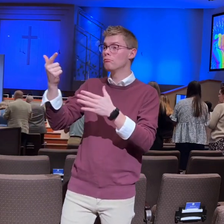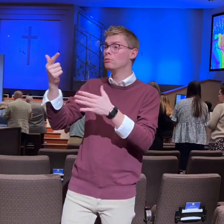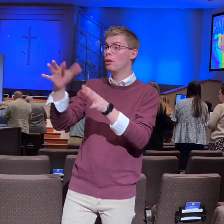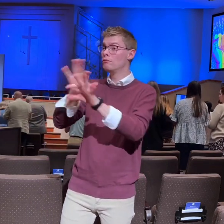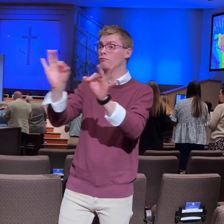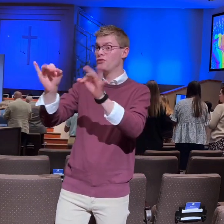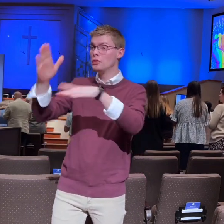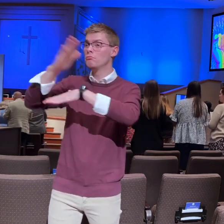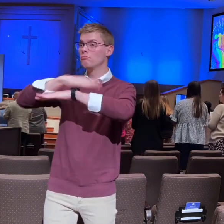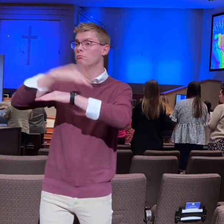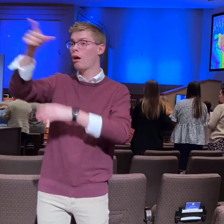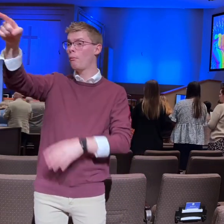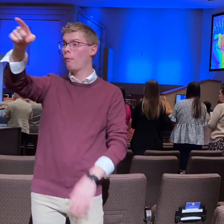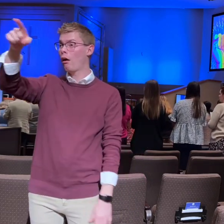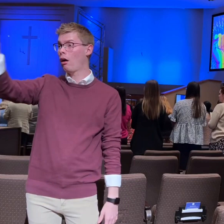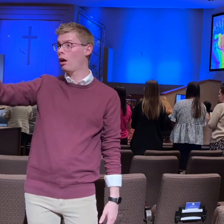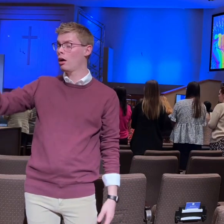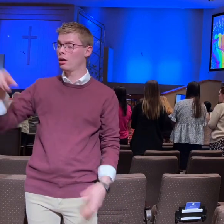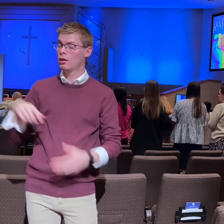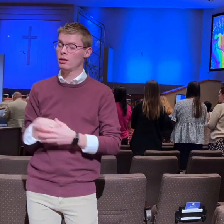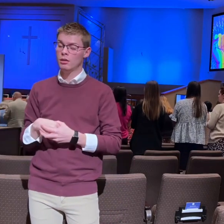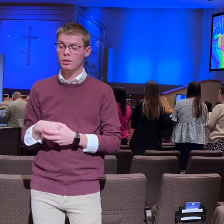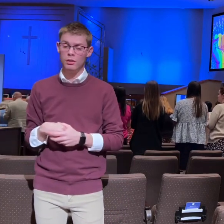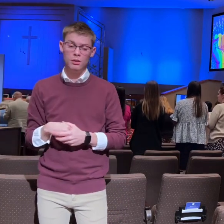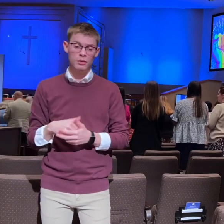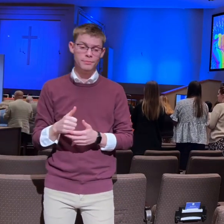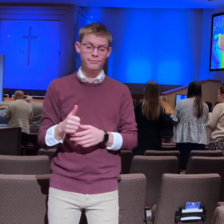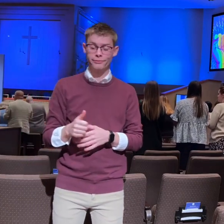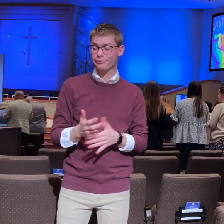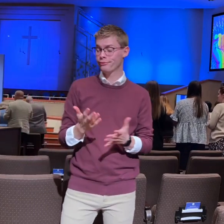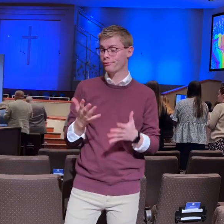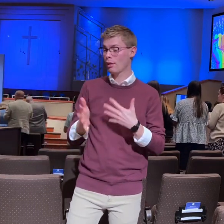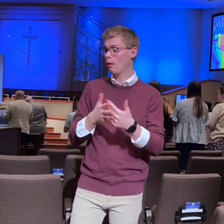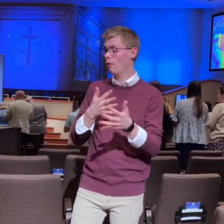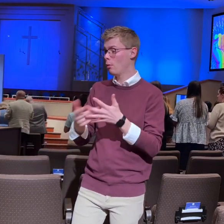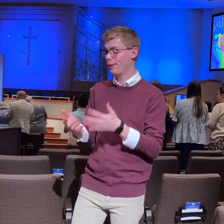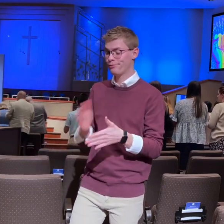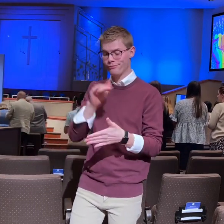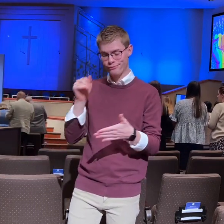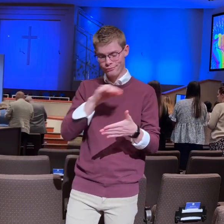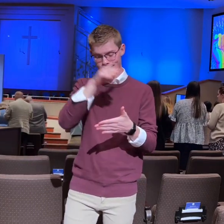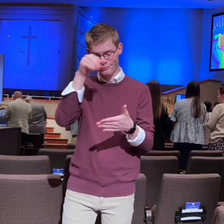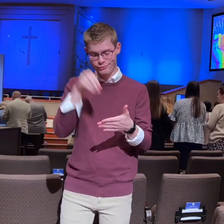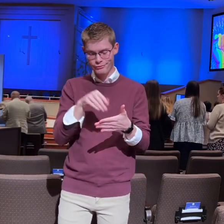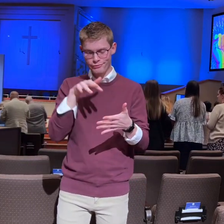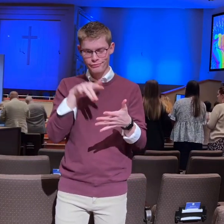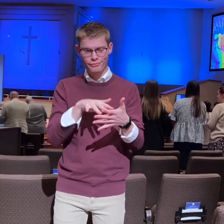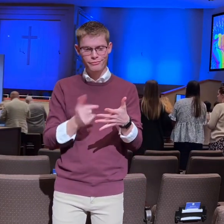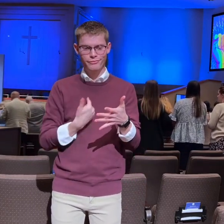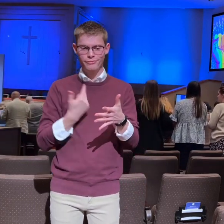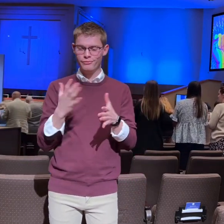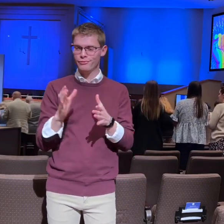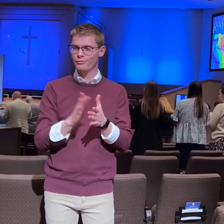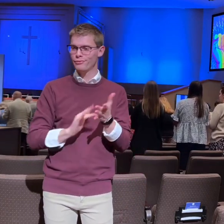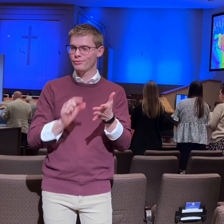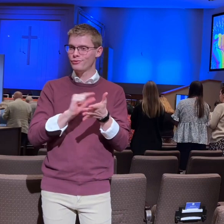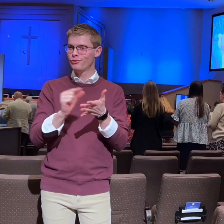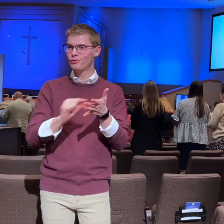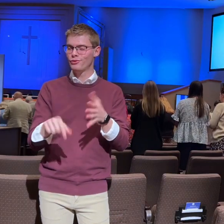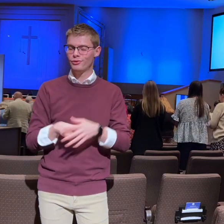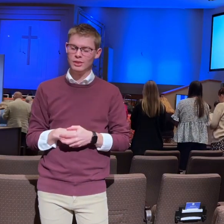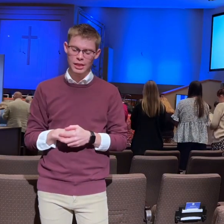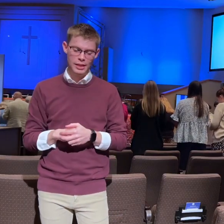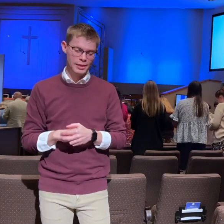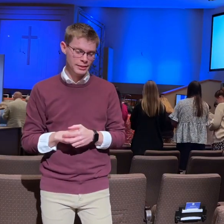feel free to pick it up. And otherwise, we're going to get it right in the scriptures tonight as well. Is everybody ready? All right. 1